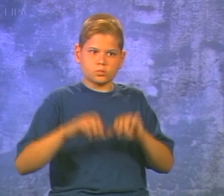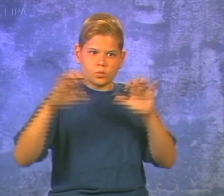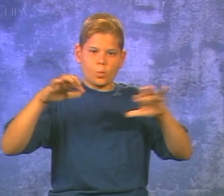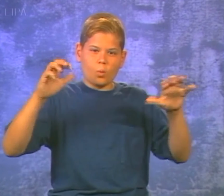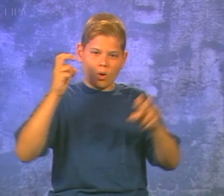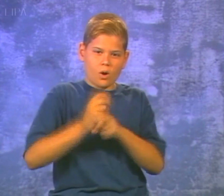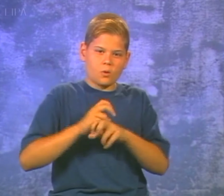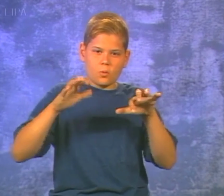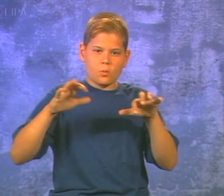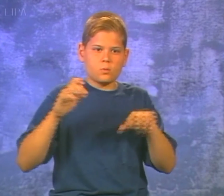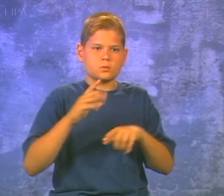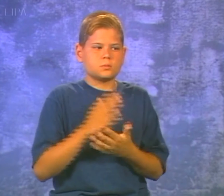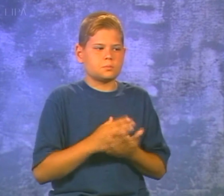when, like, heat and cool air.